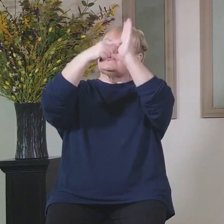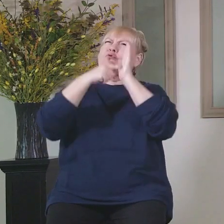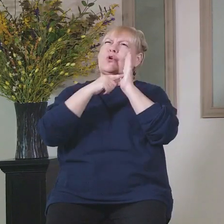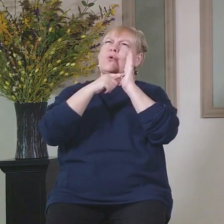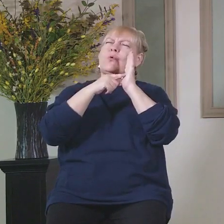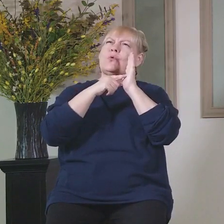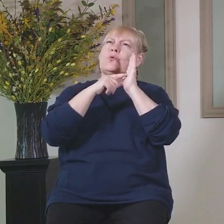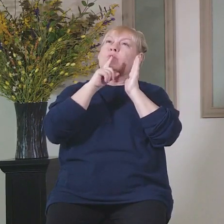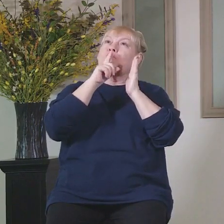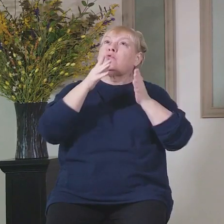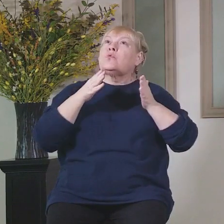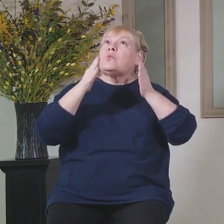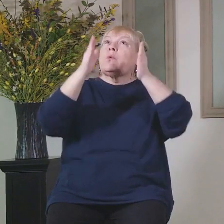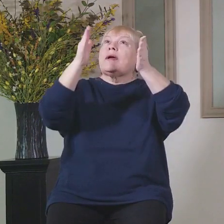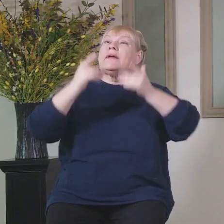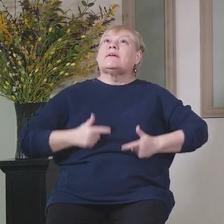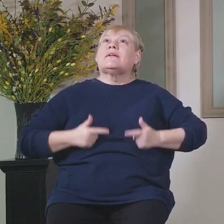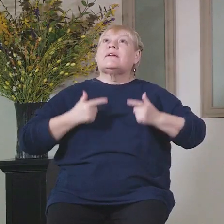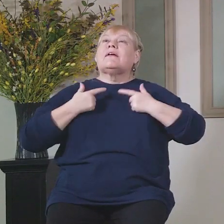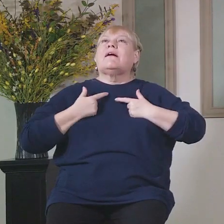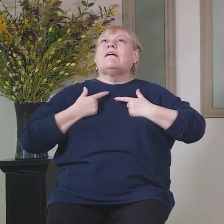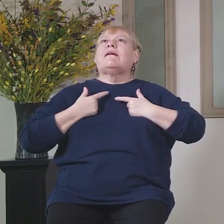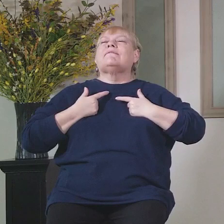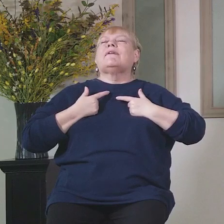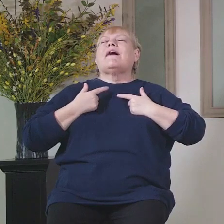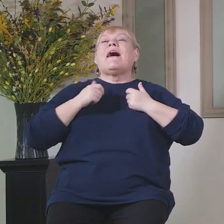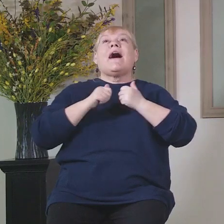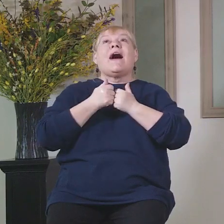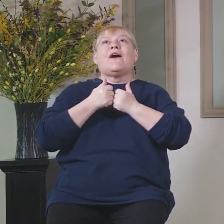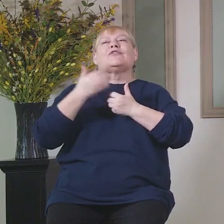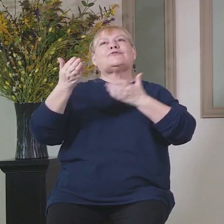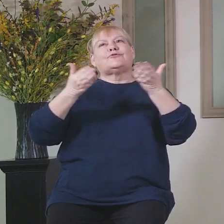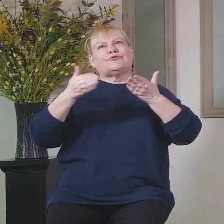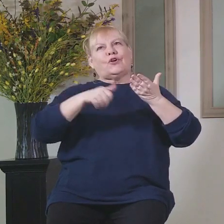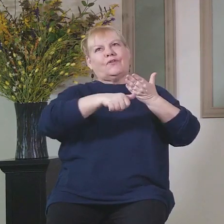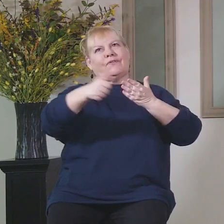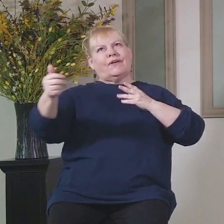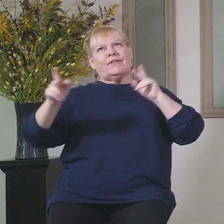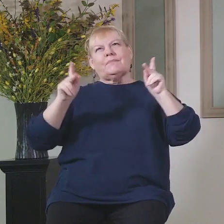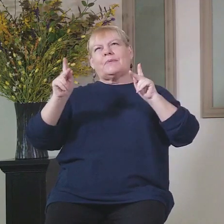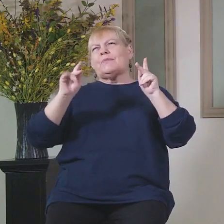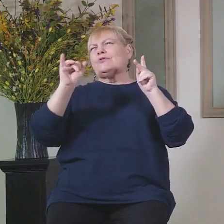true path to life comes by serving others just as Jesus did.